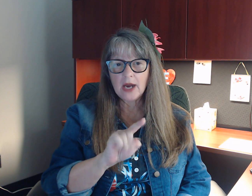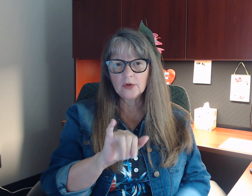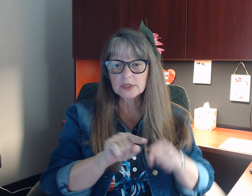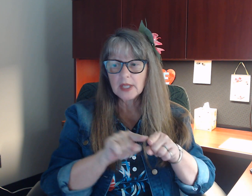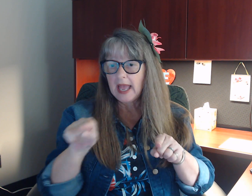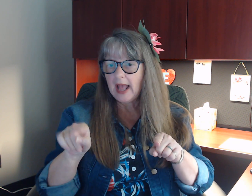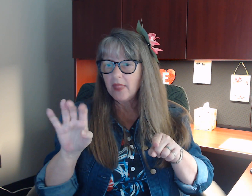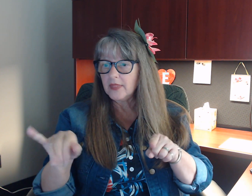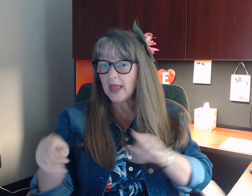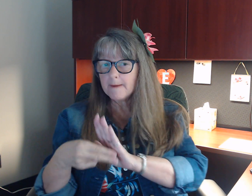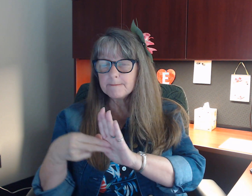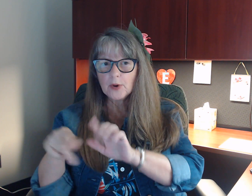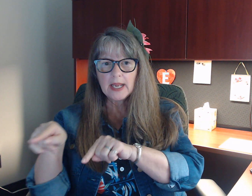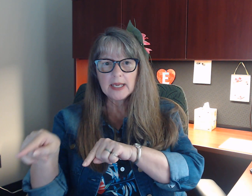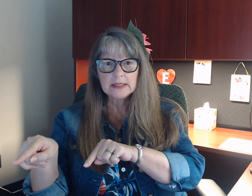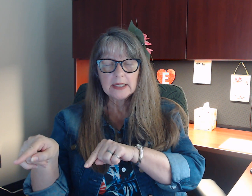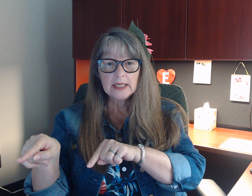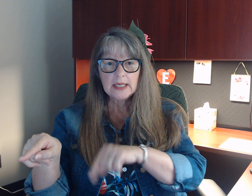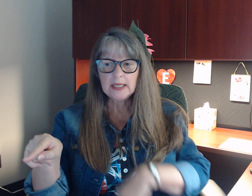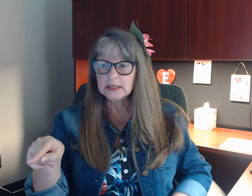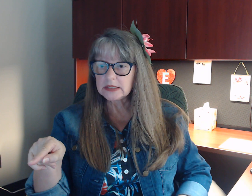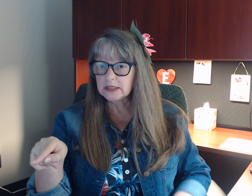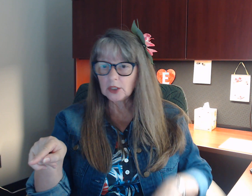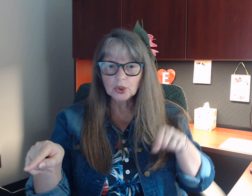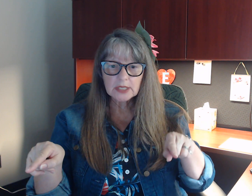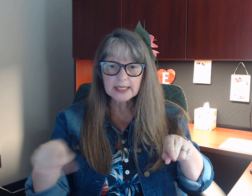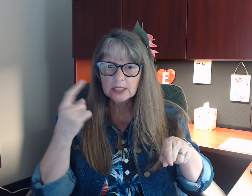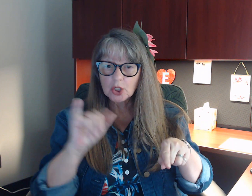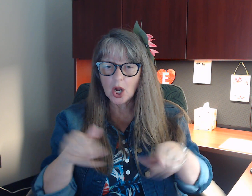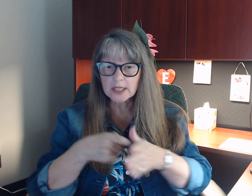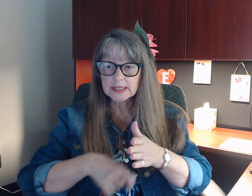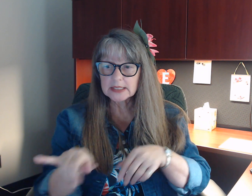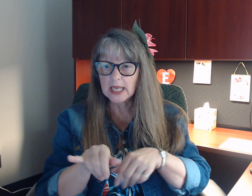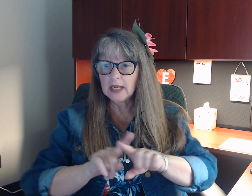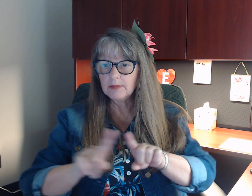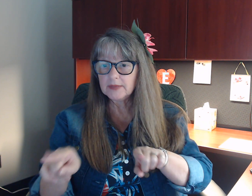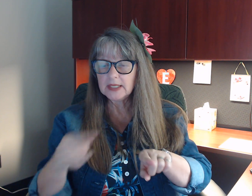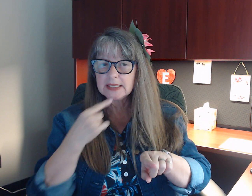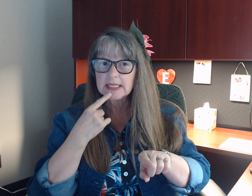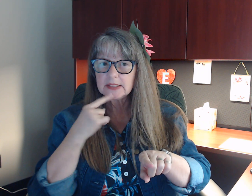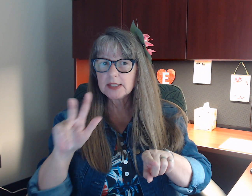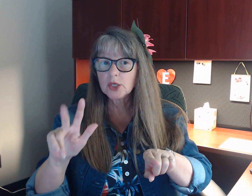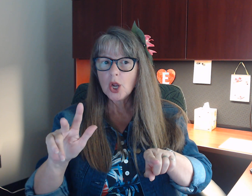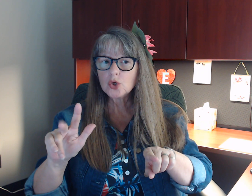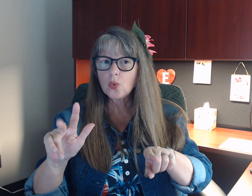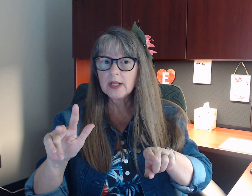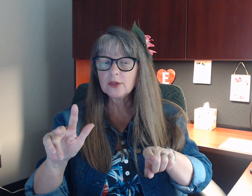ounce, and then that brand, it looks like it costs the same, but then it says it's